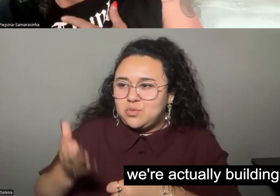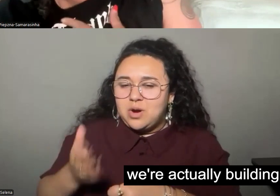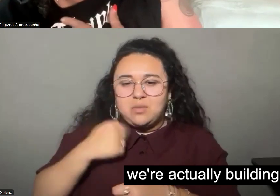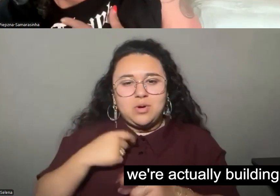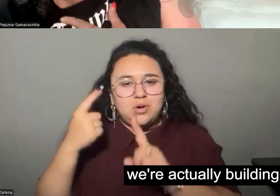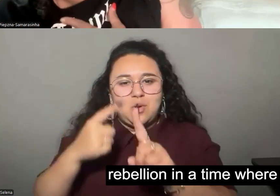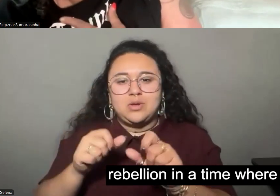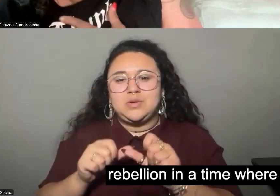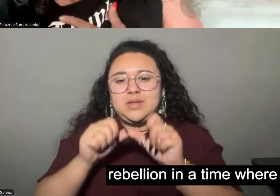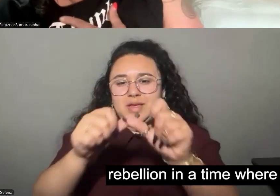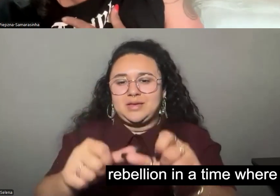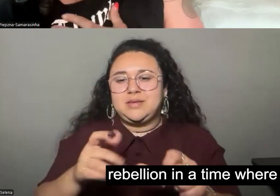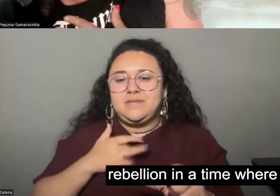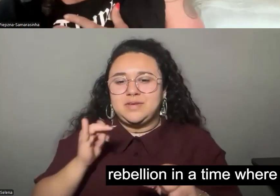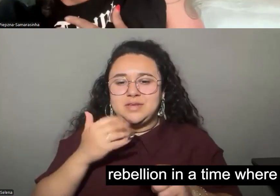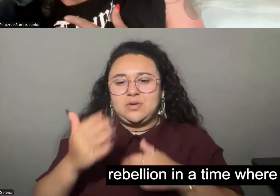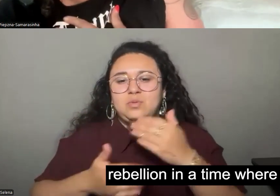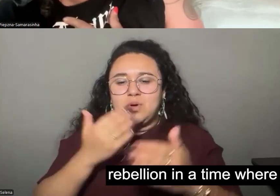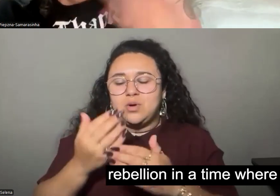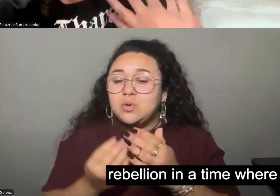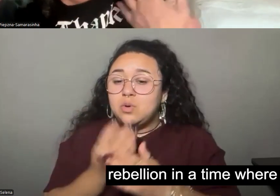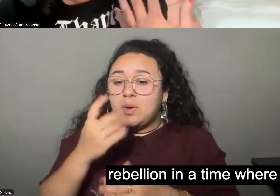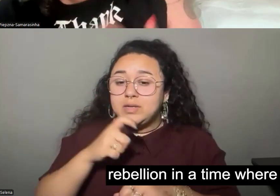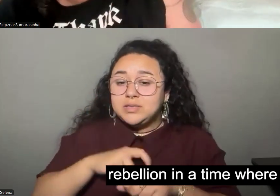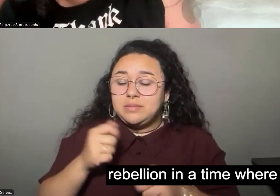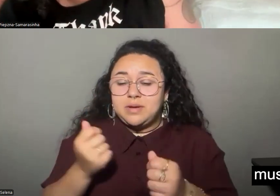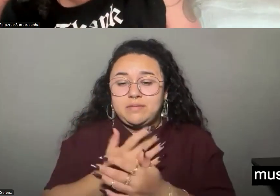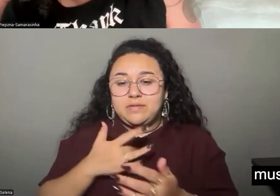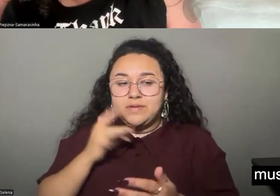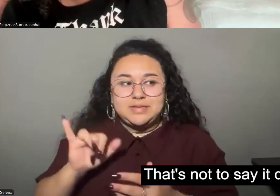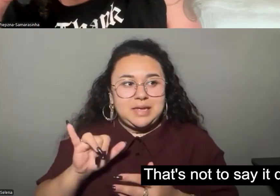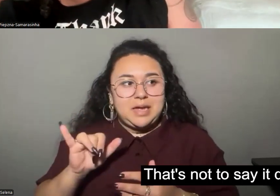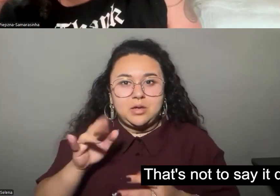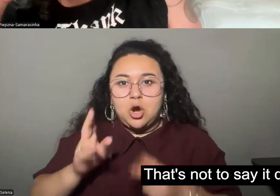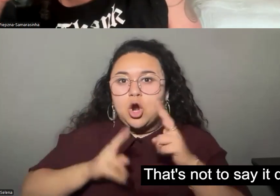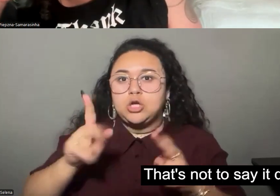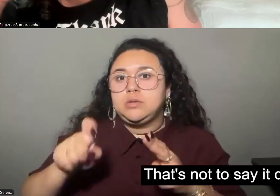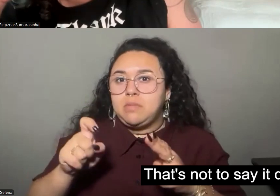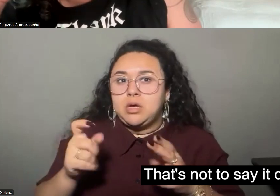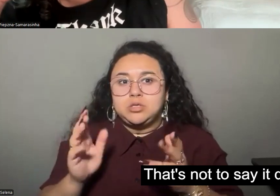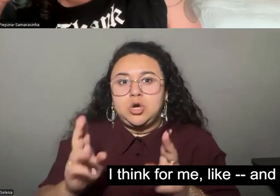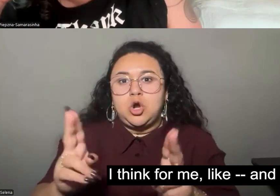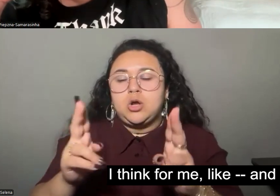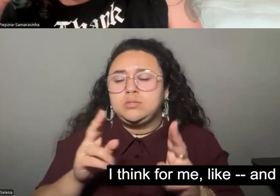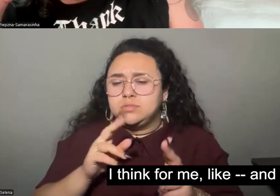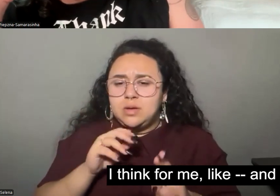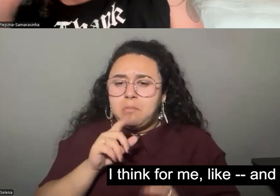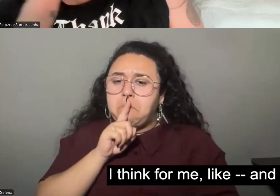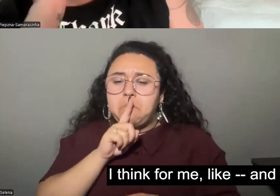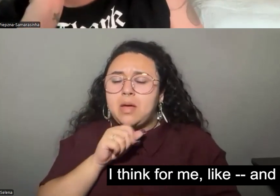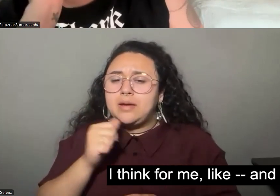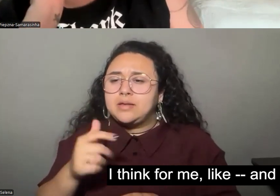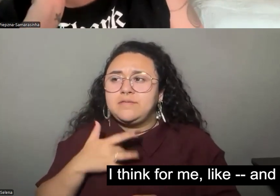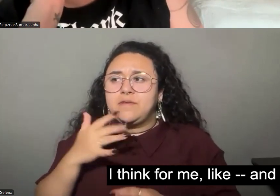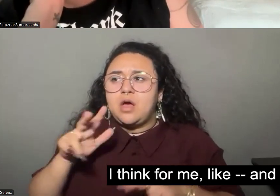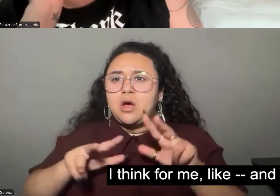feels like a rebellion in a time where everything feels like urgent must go. And that's not to say it doesn't feel awkward. I think